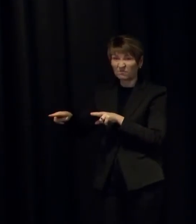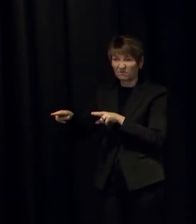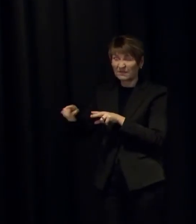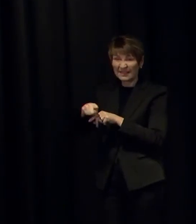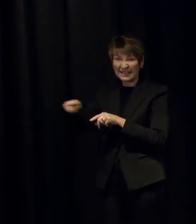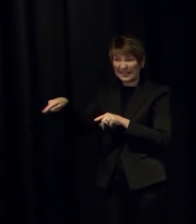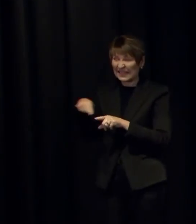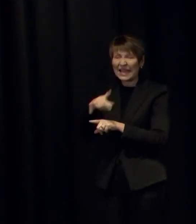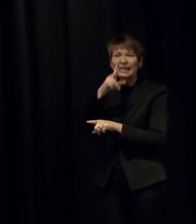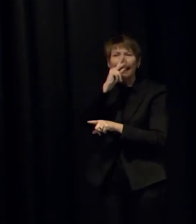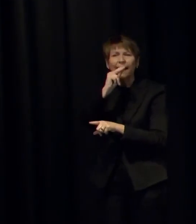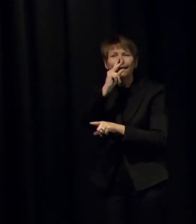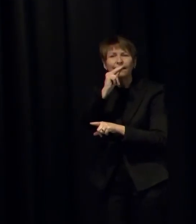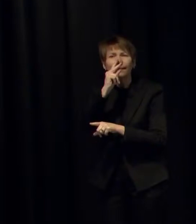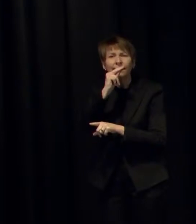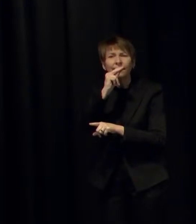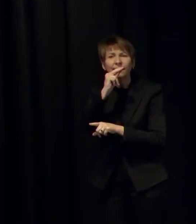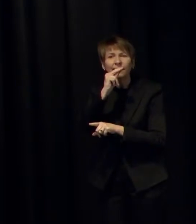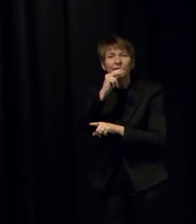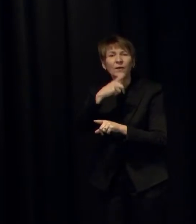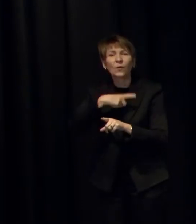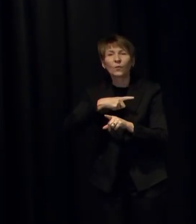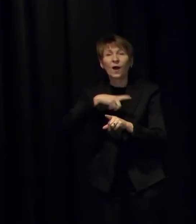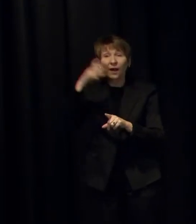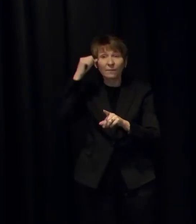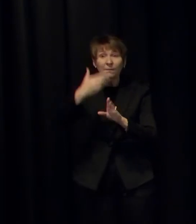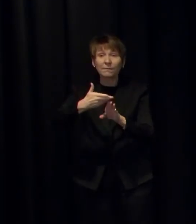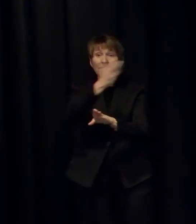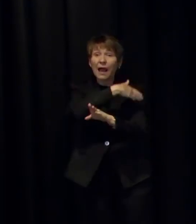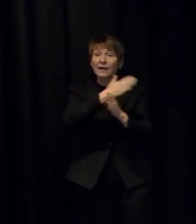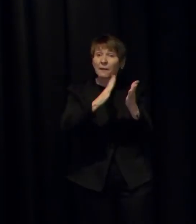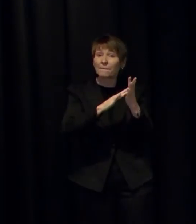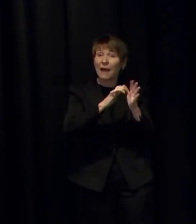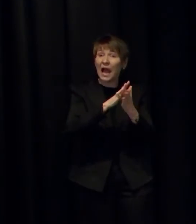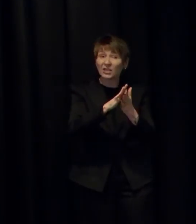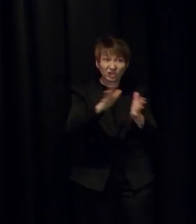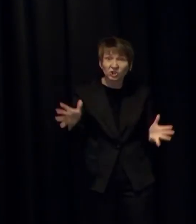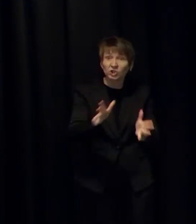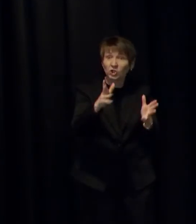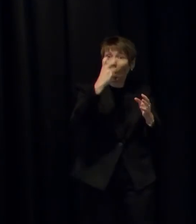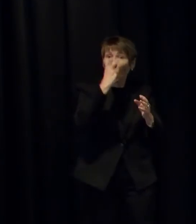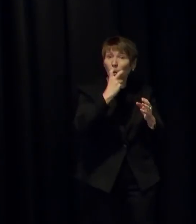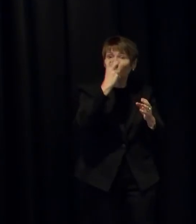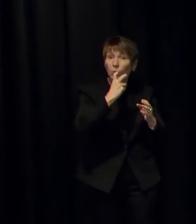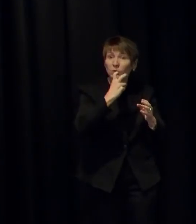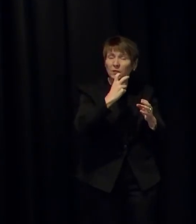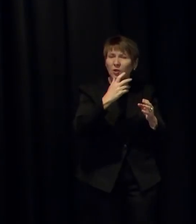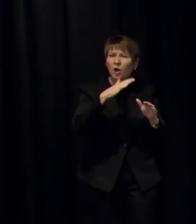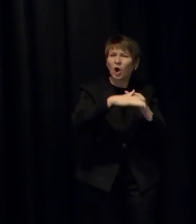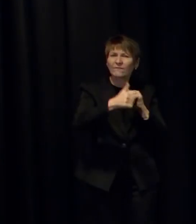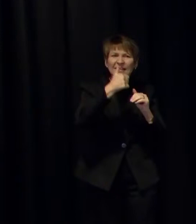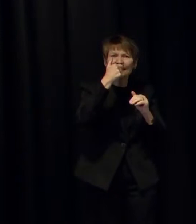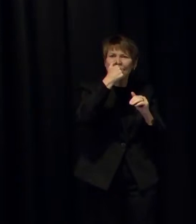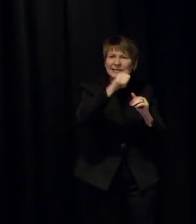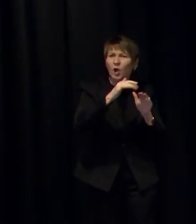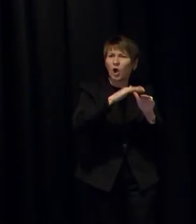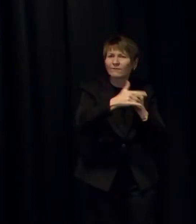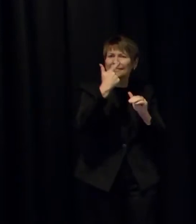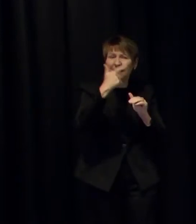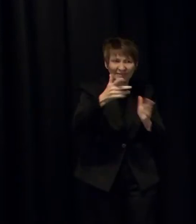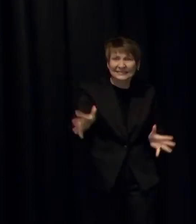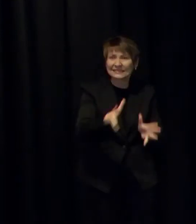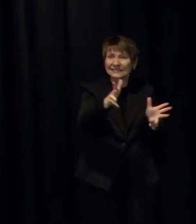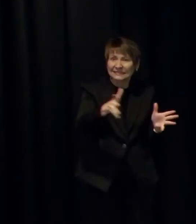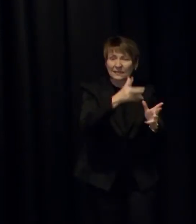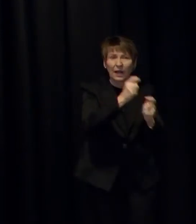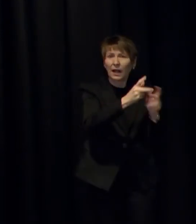were the last ones into the program. They're also the most mobile people. But if you flip that around, when we get to boosters next year, we've